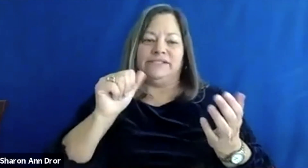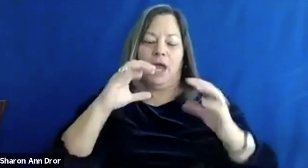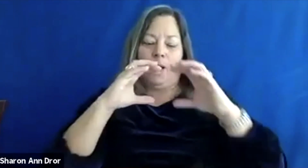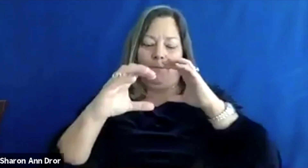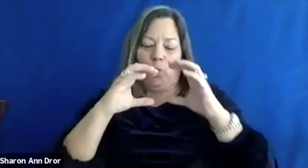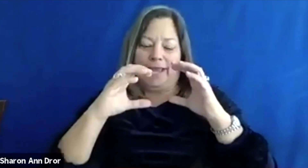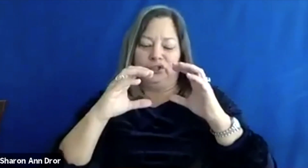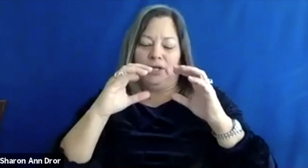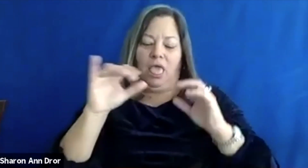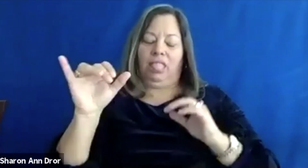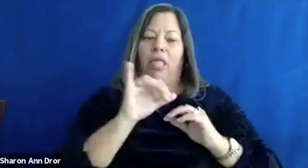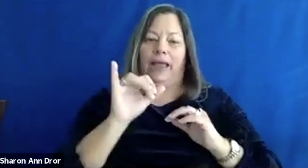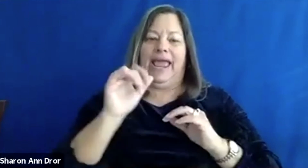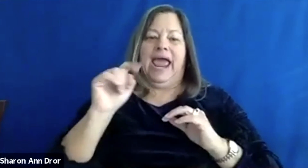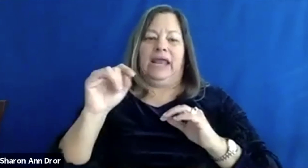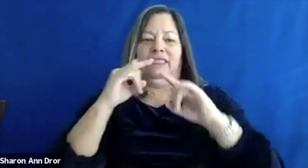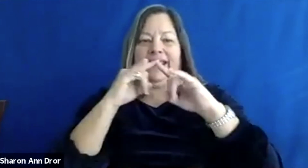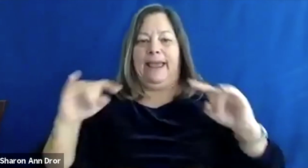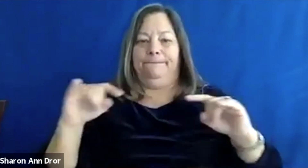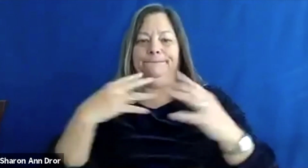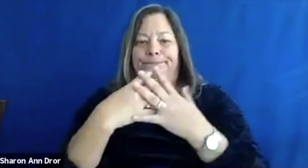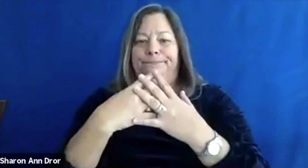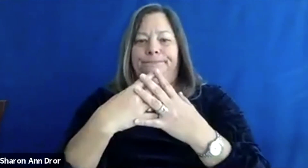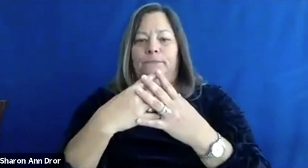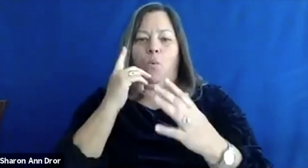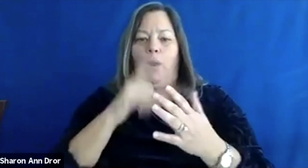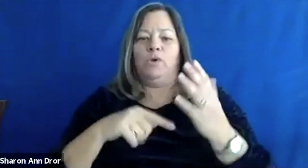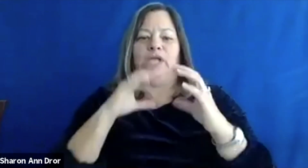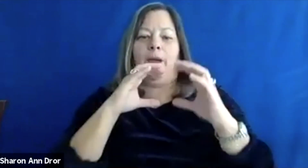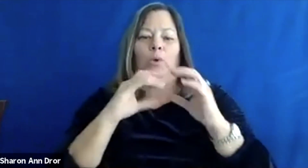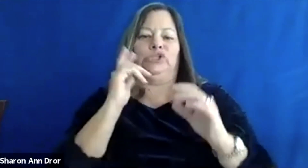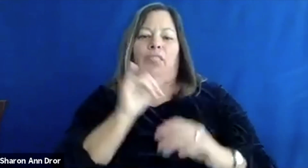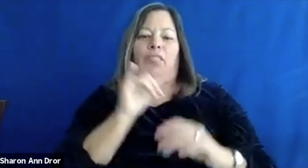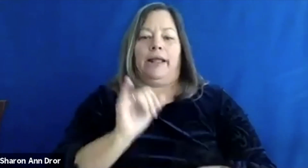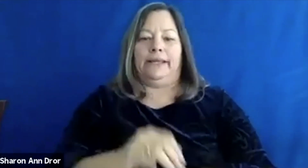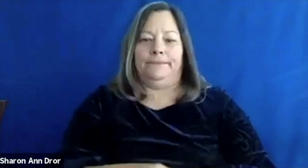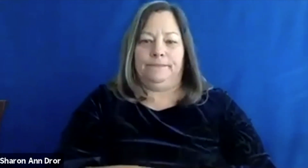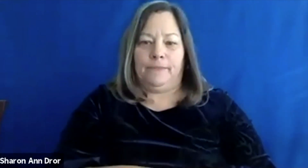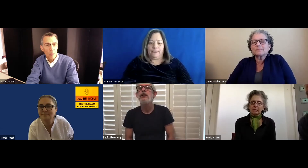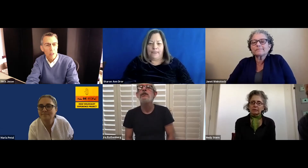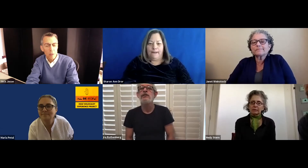What was communication like at camp, in the concentration camp? What was communication